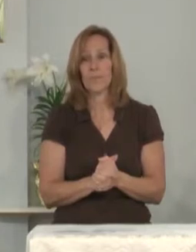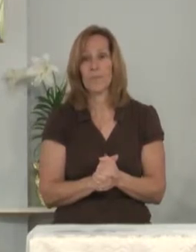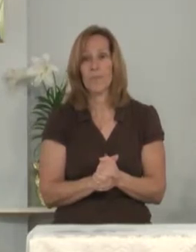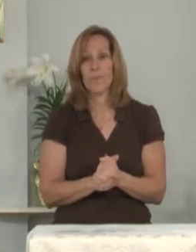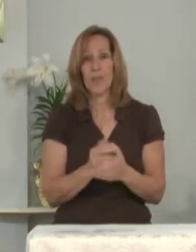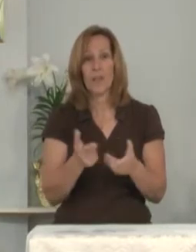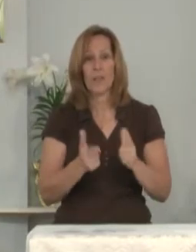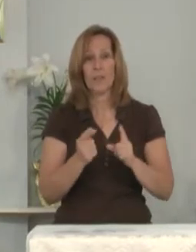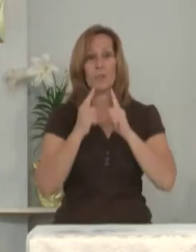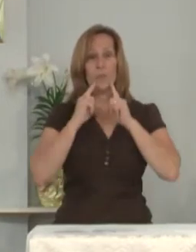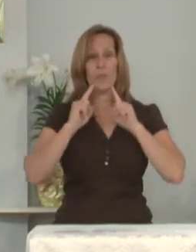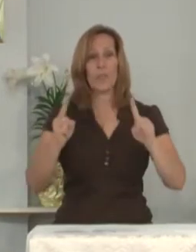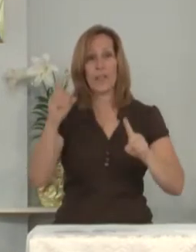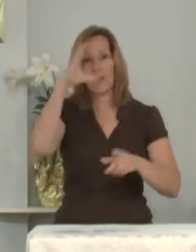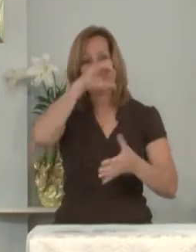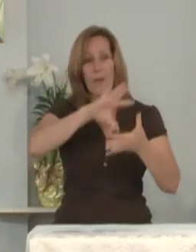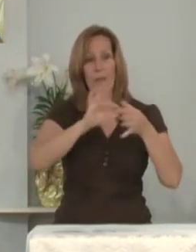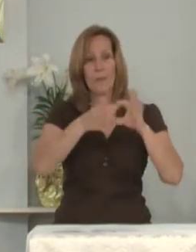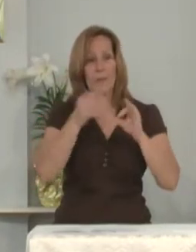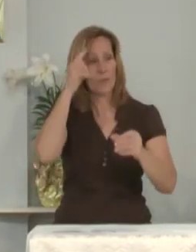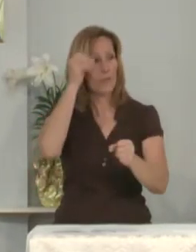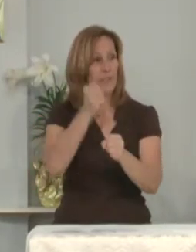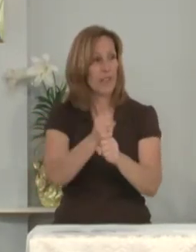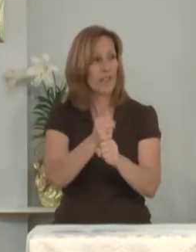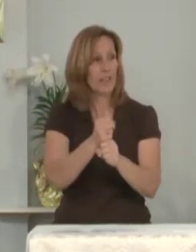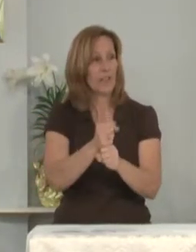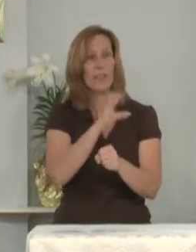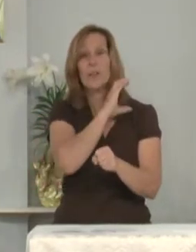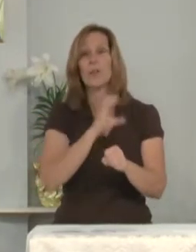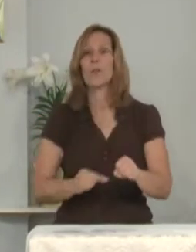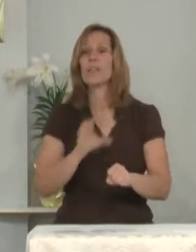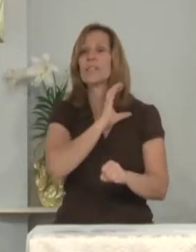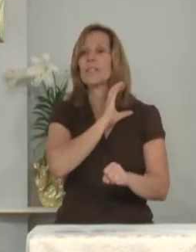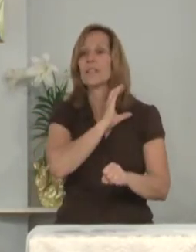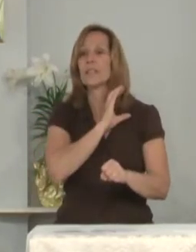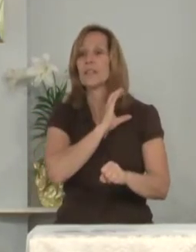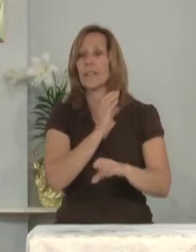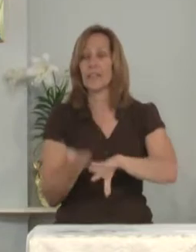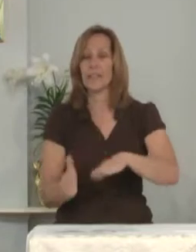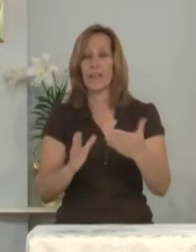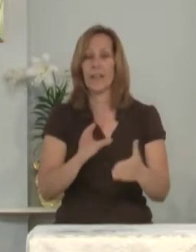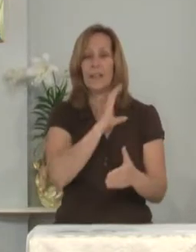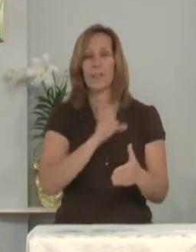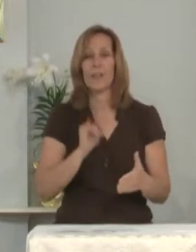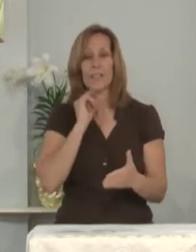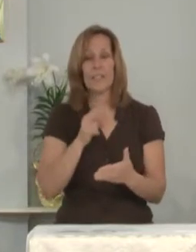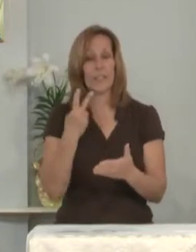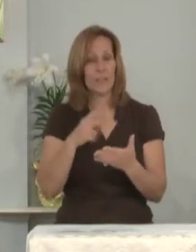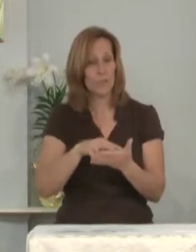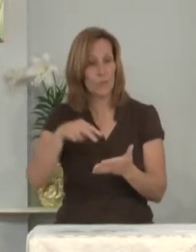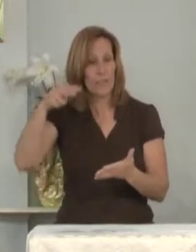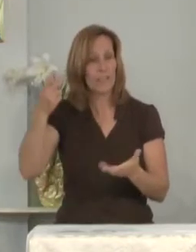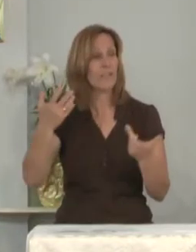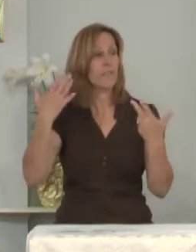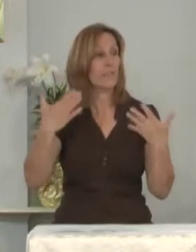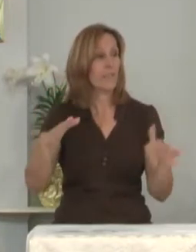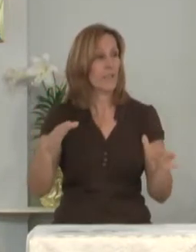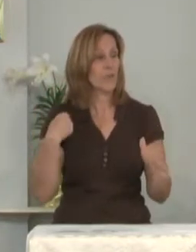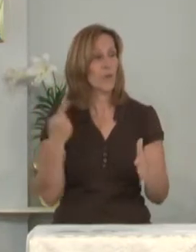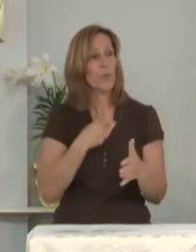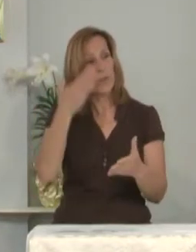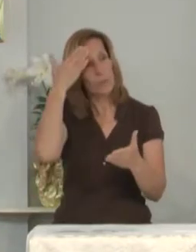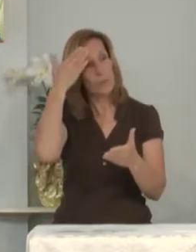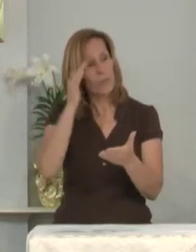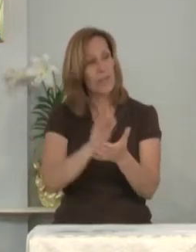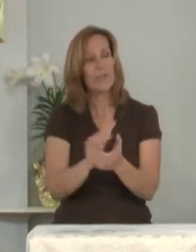Let us proclaim the mystery of faith. Christ died. Christ is risen, finished. We